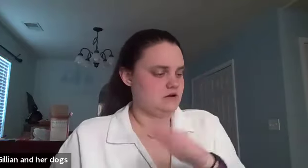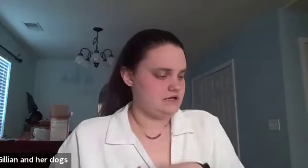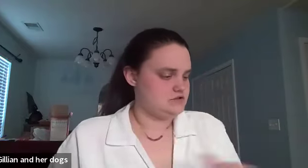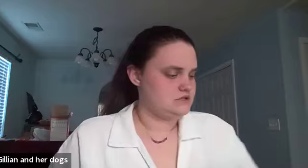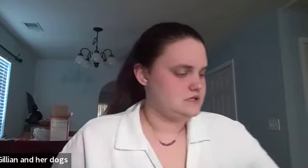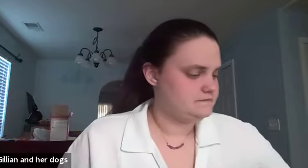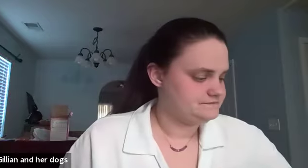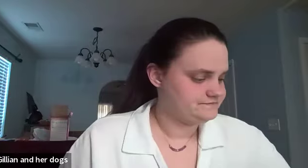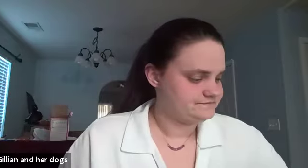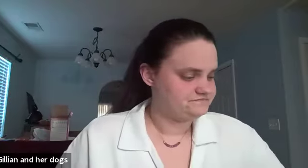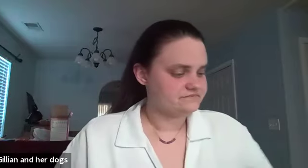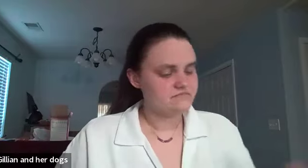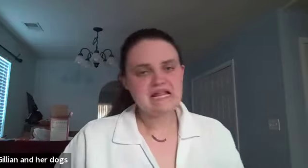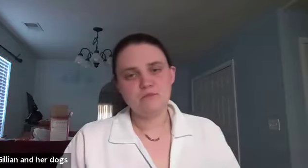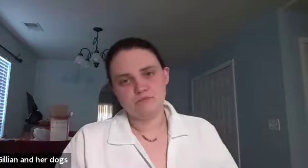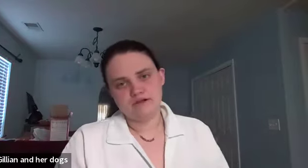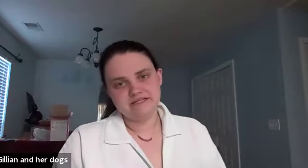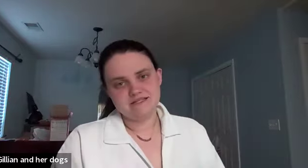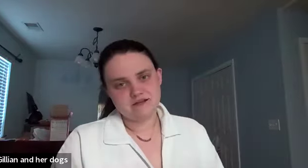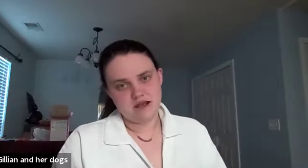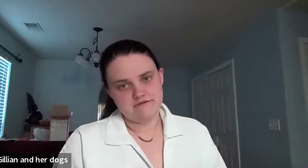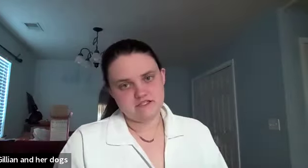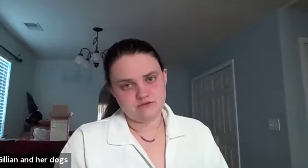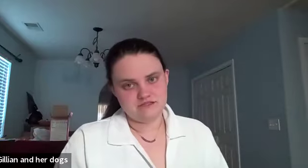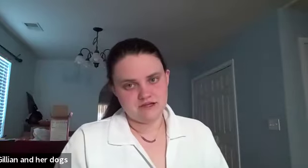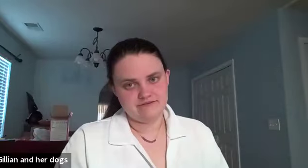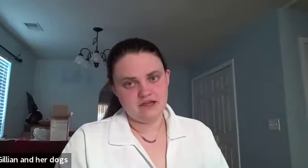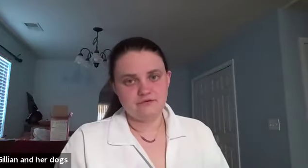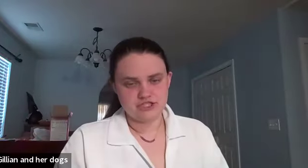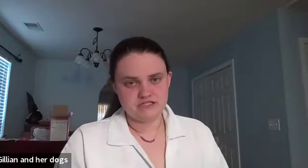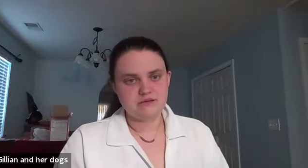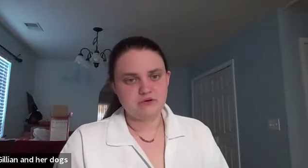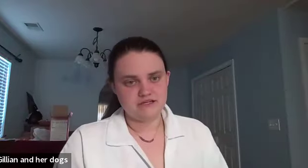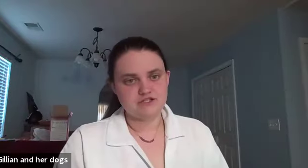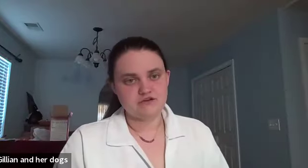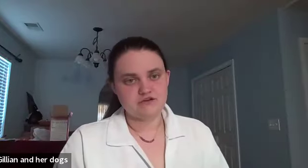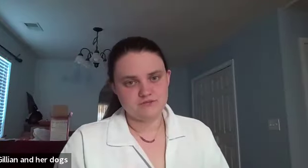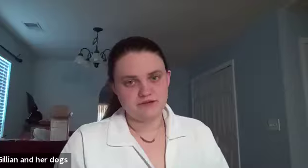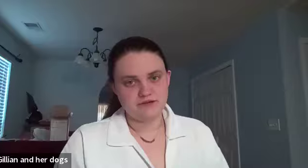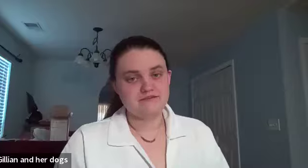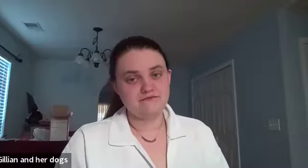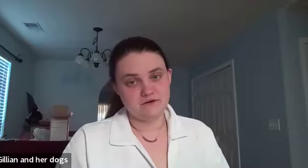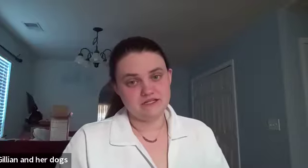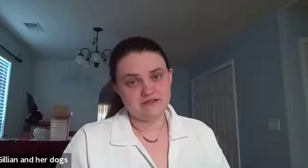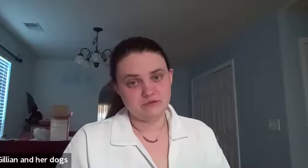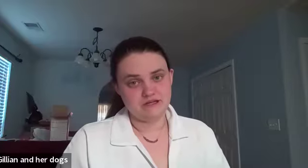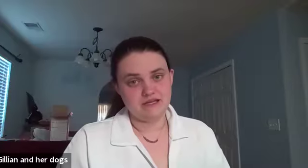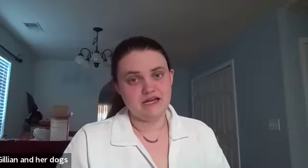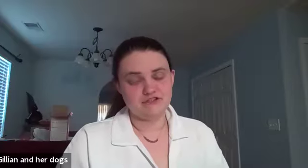our ice cream. Brownie does not have its own sign. Unfortunately, brownies are fingerspelled. It is very disappointing, and I